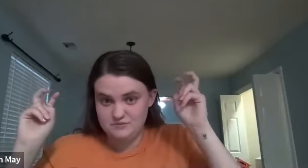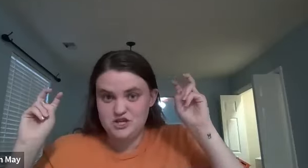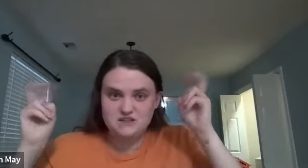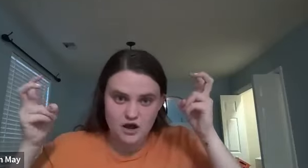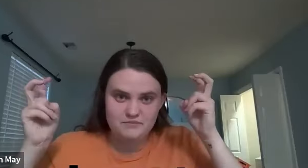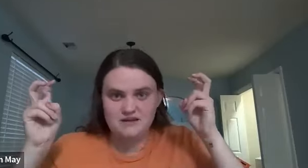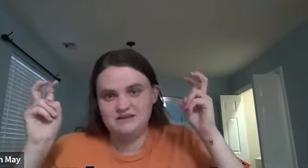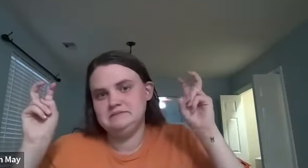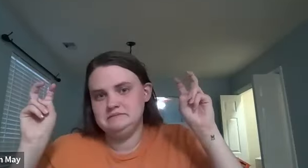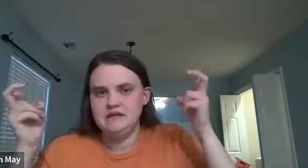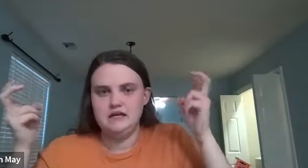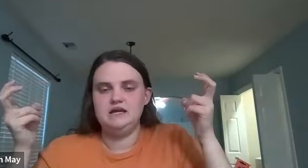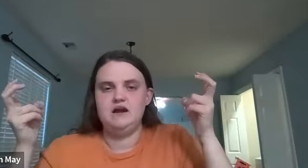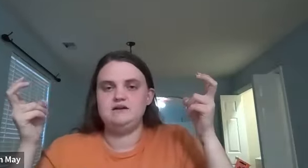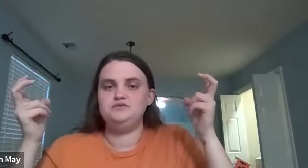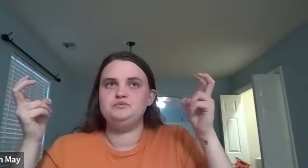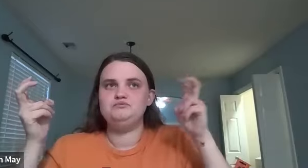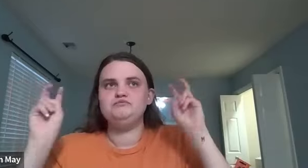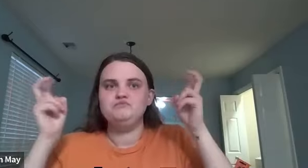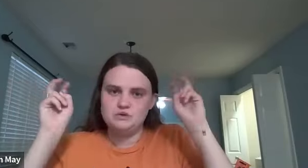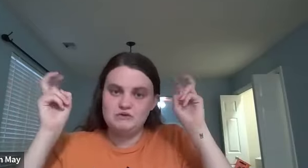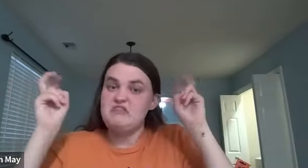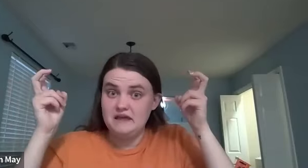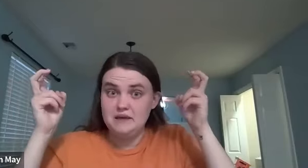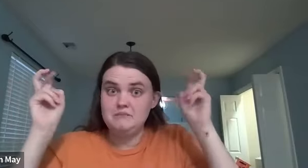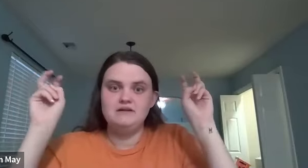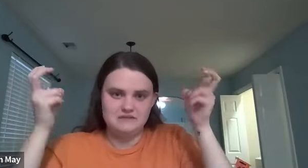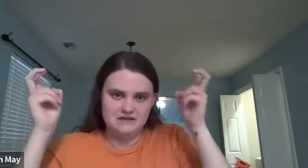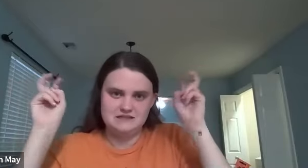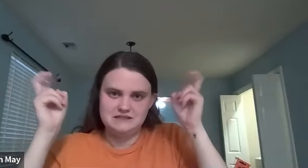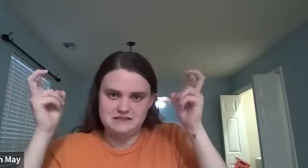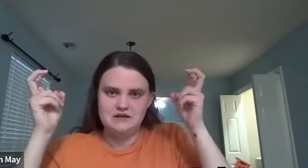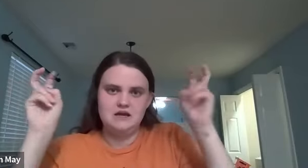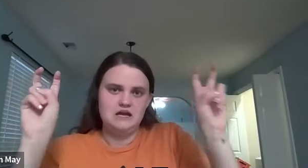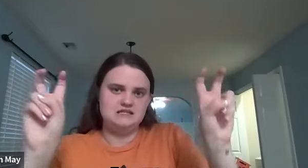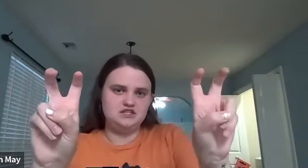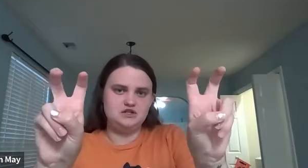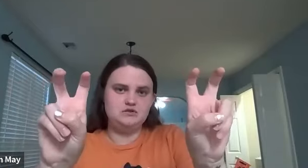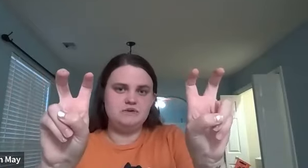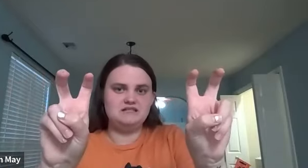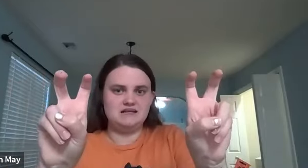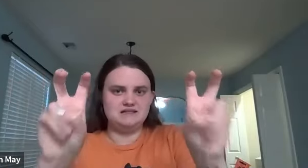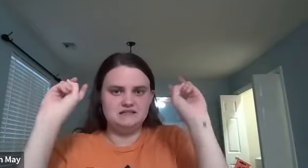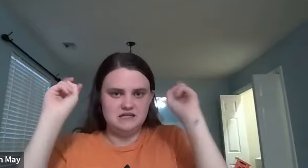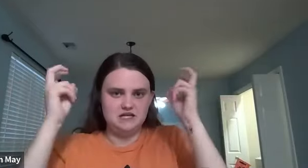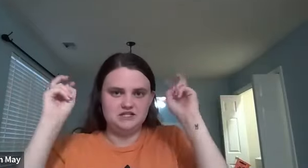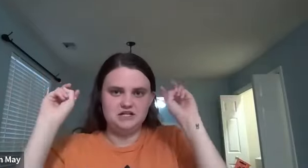subject, topic, any kind of those sort of theme. It's like 2 bent X's and you just kind of shake